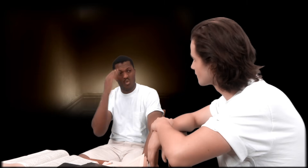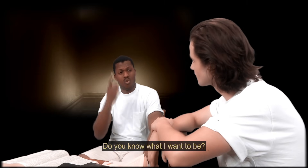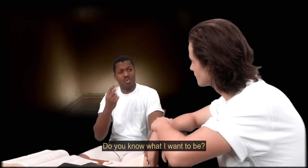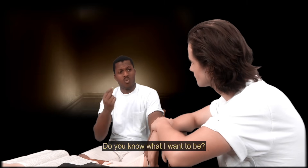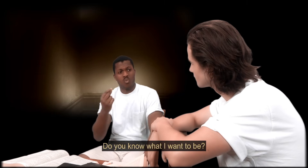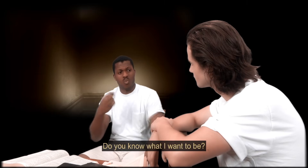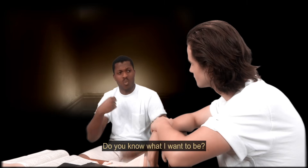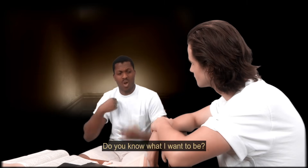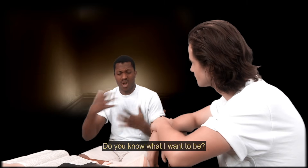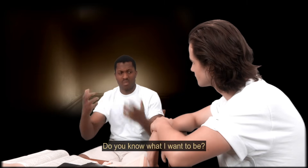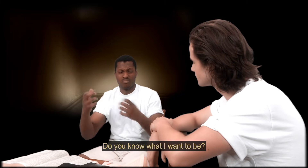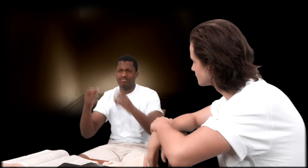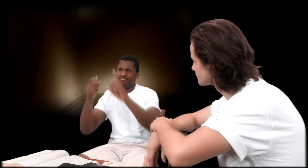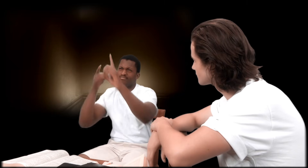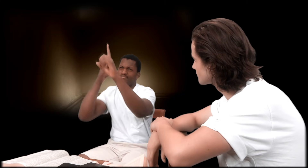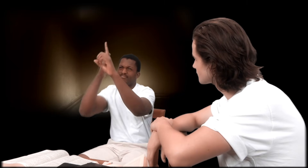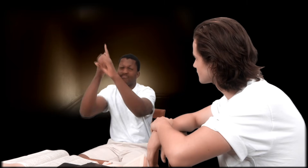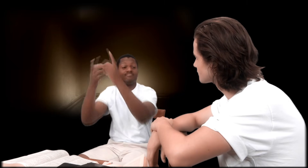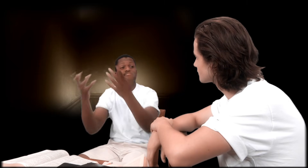Do you know what I want to be?